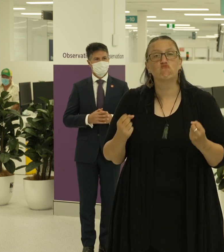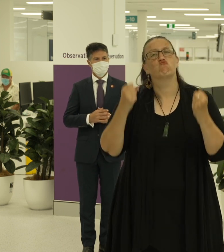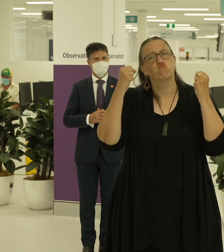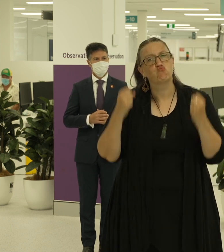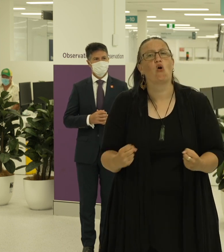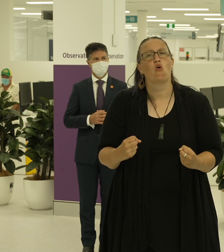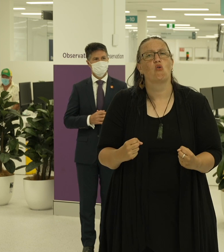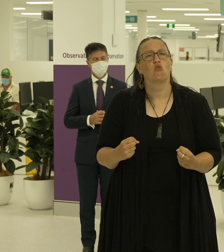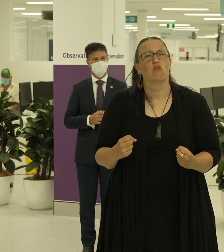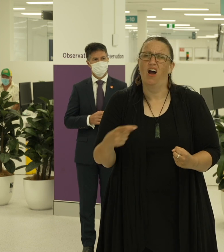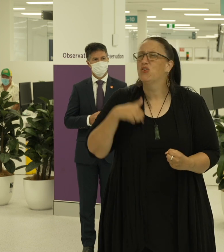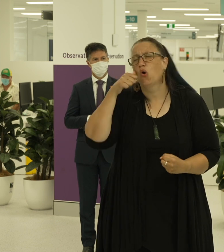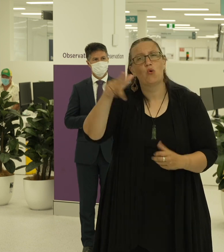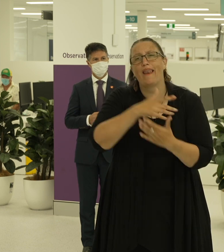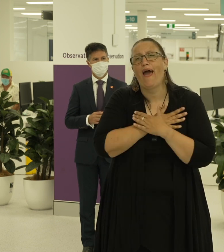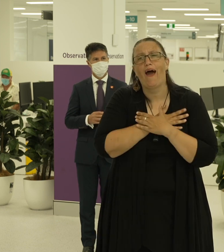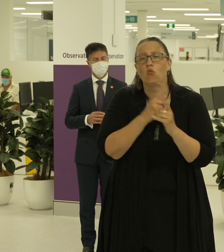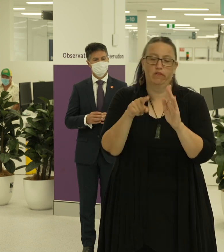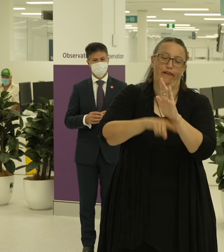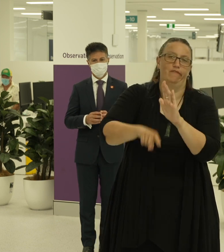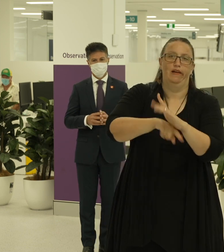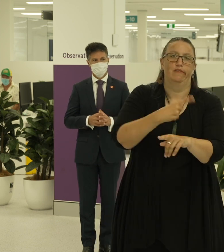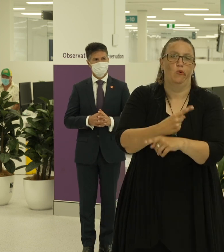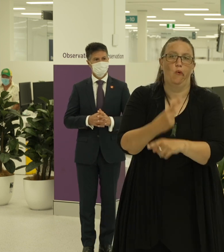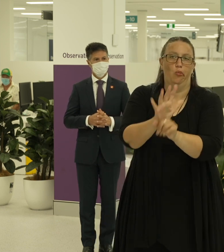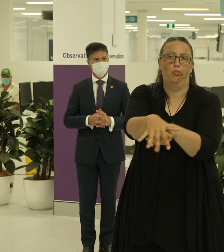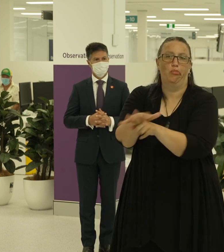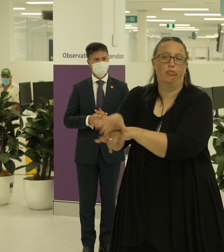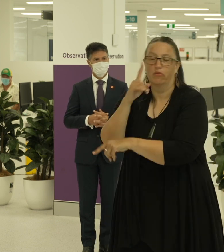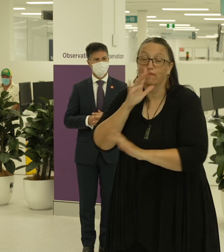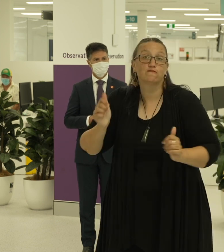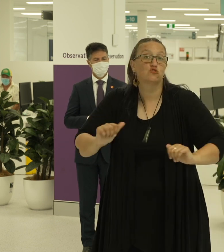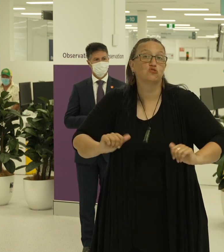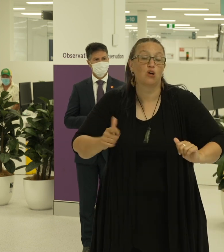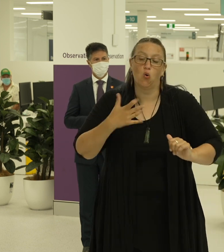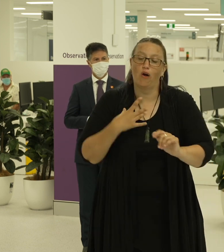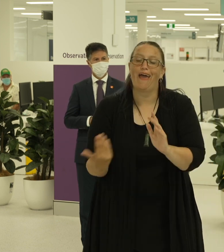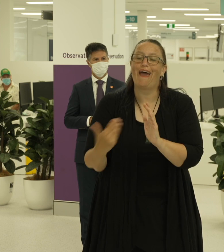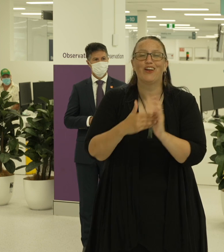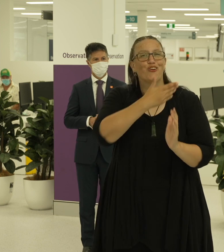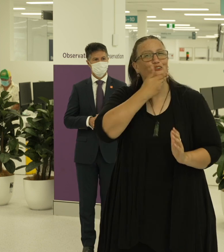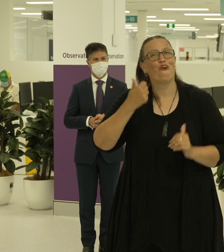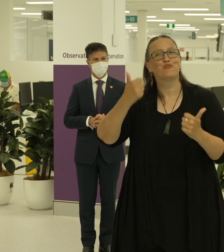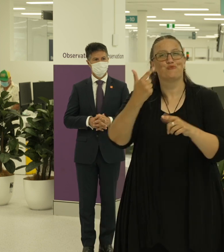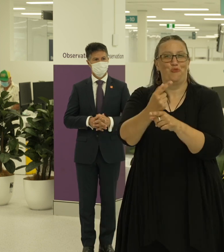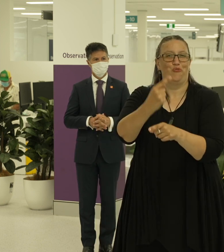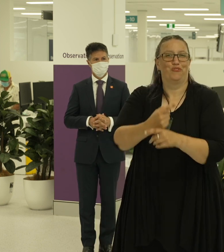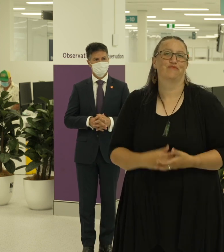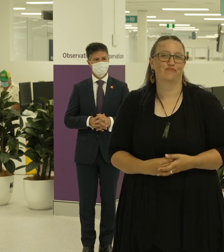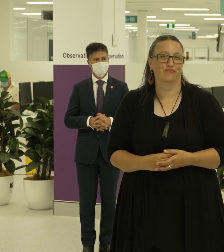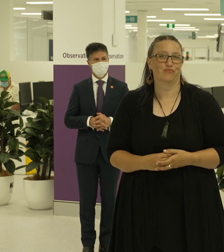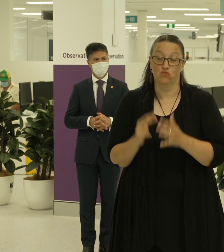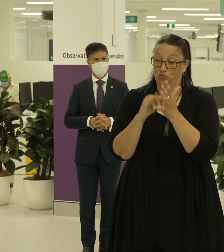a lot. Let's put some positivity into the story here. We have one of the lowest death rates anywhere in the world. We